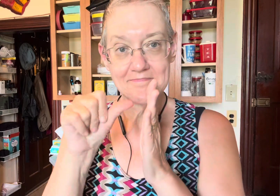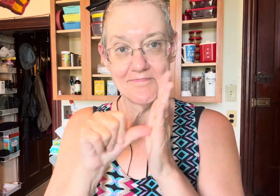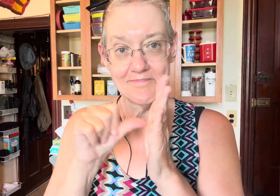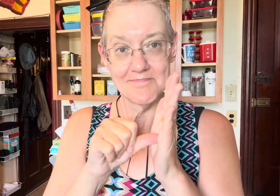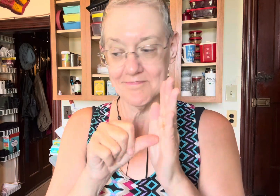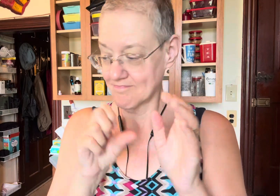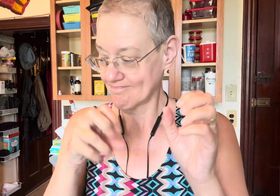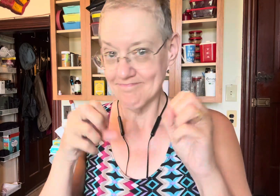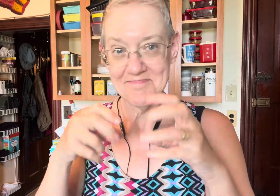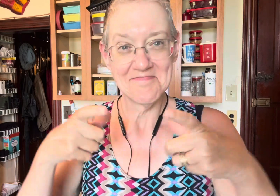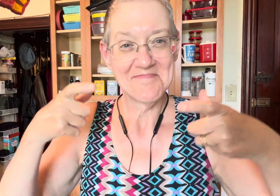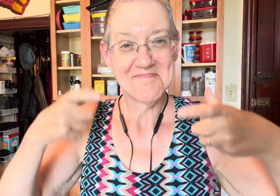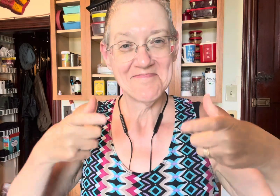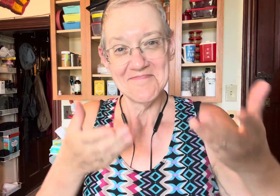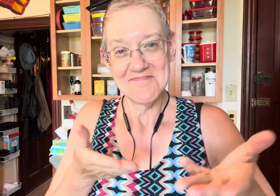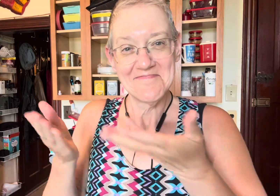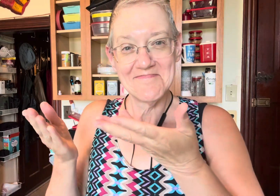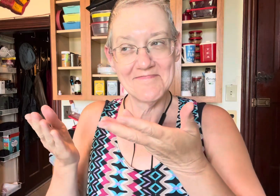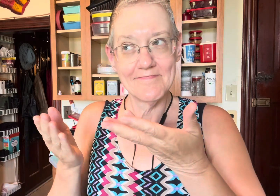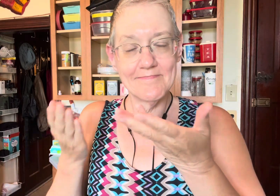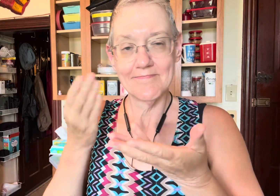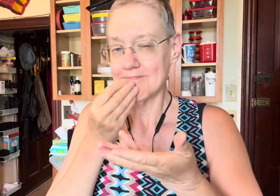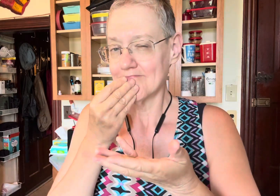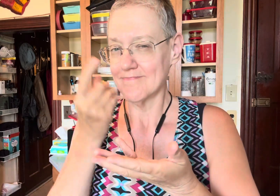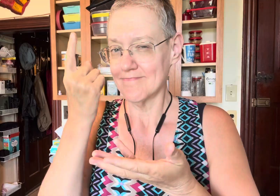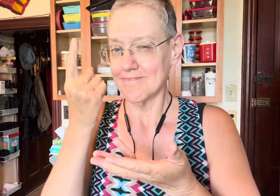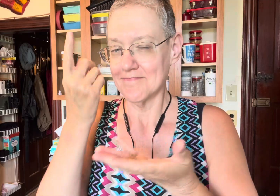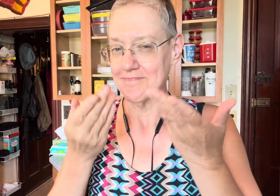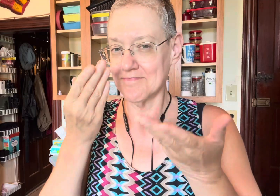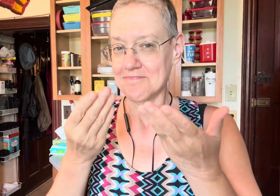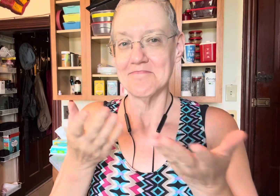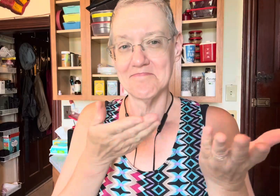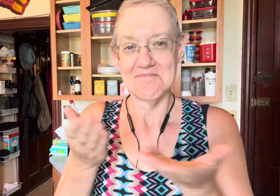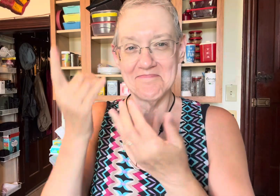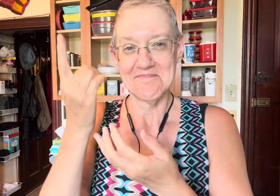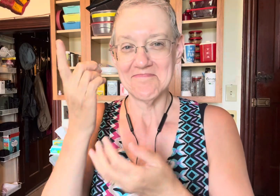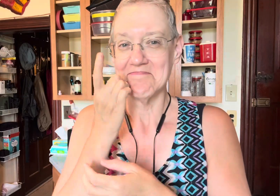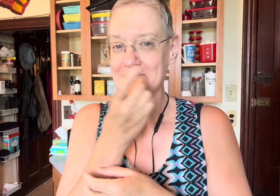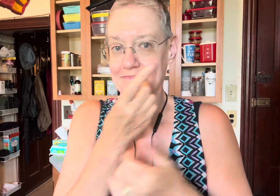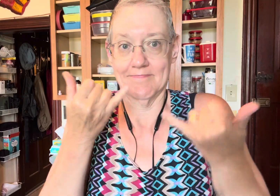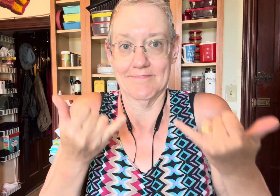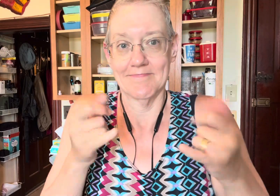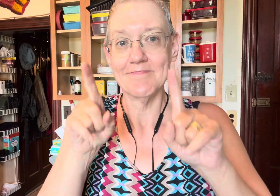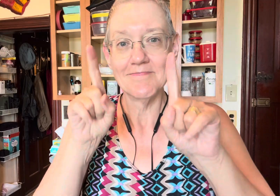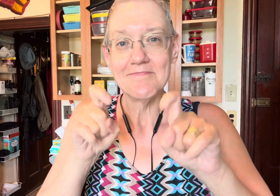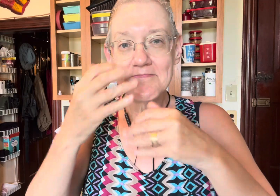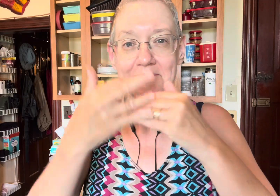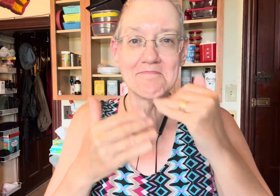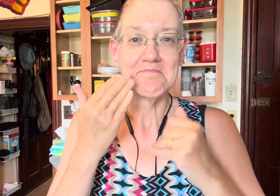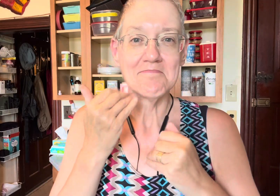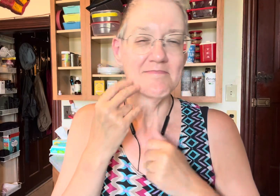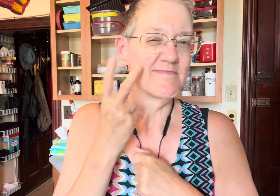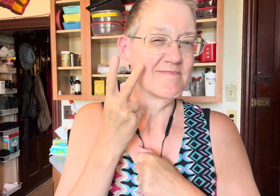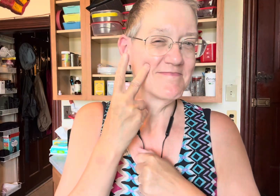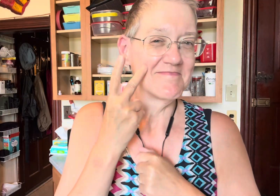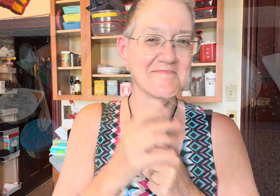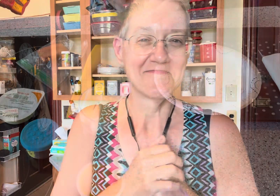All right. Let's get the carrots cut and everything ready, and we'll probably eat up on the balcony. Dale, right now, he's testing his blood sugar.